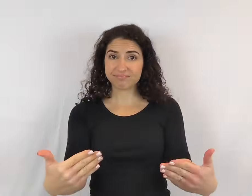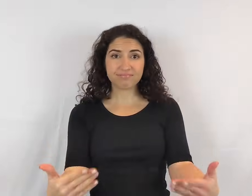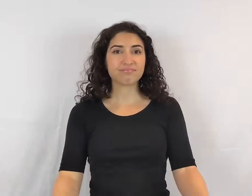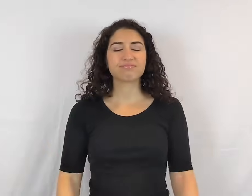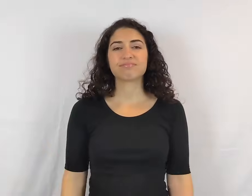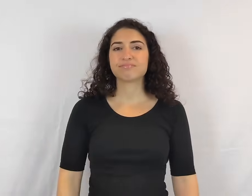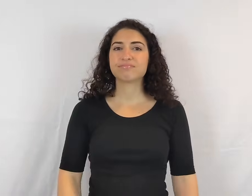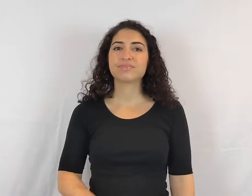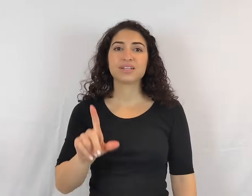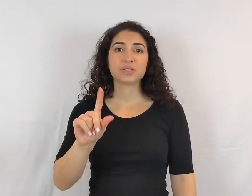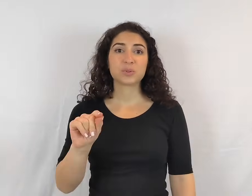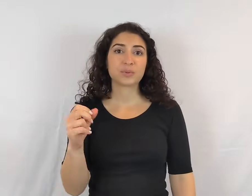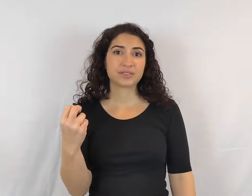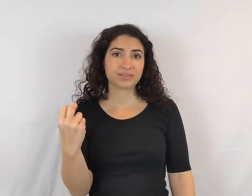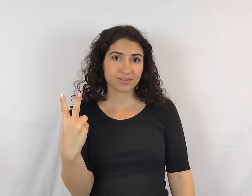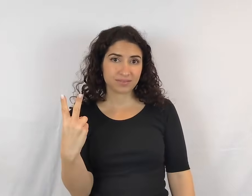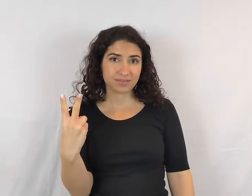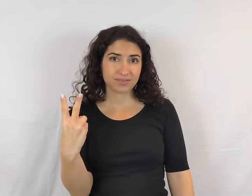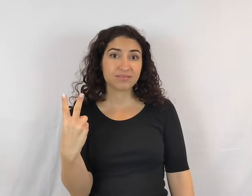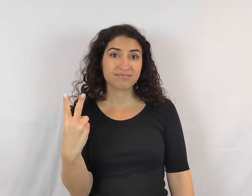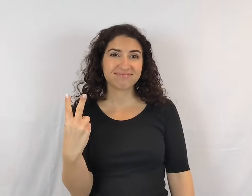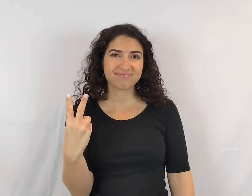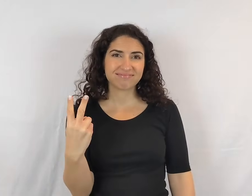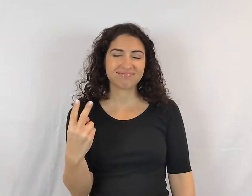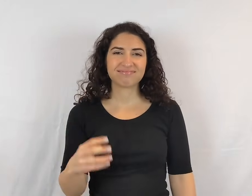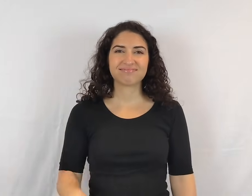And continue on. 2012,